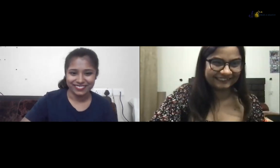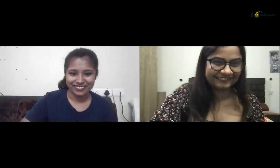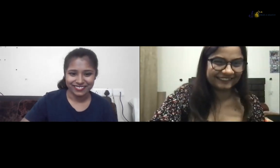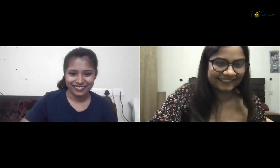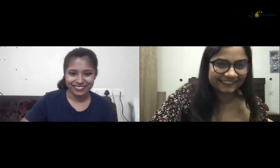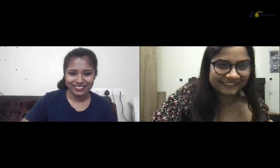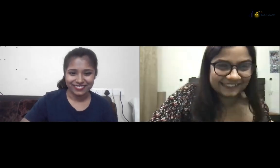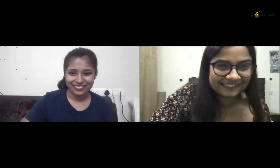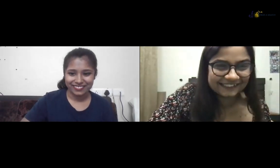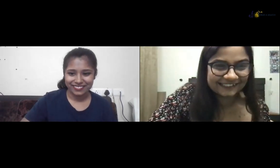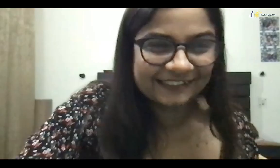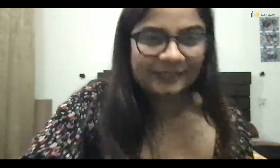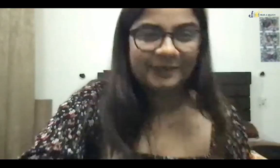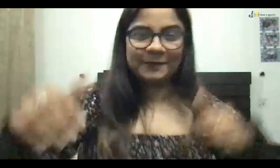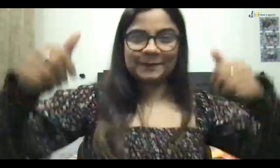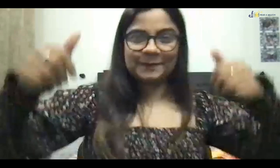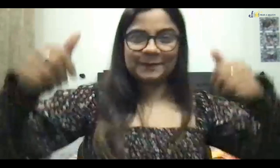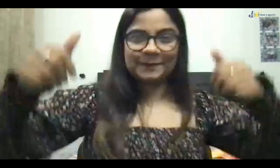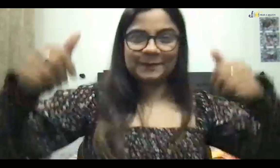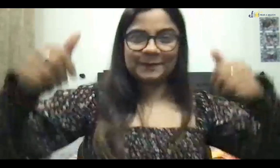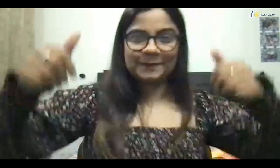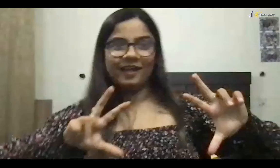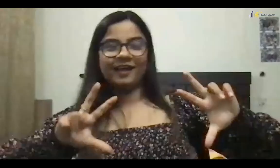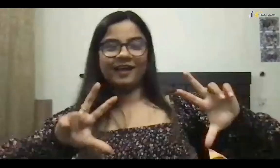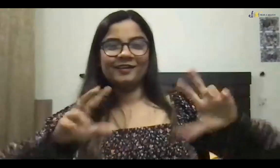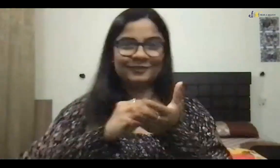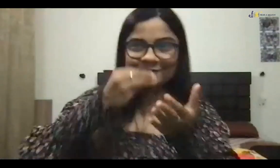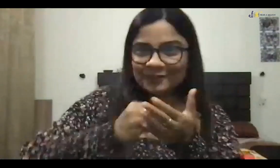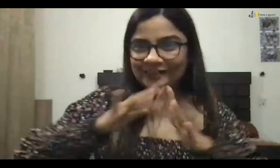so much. once again. Thanks, Nikita. Welcome.